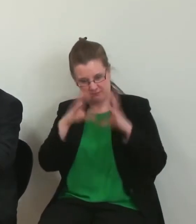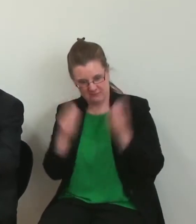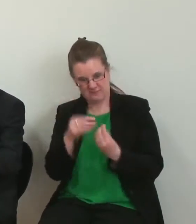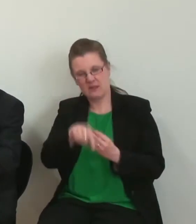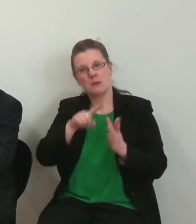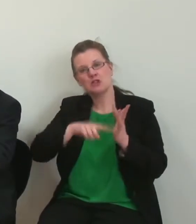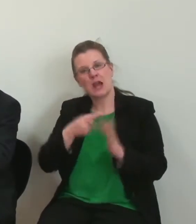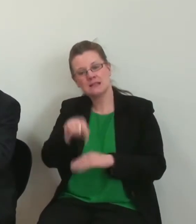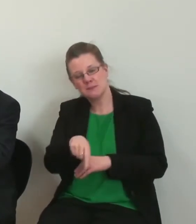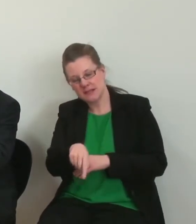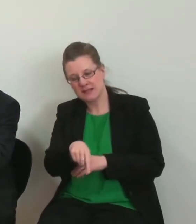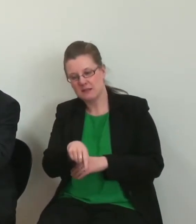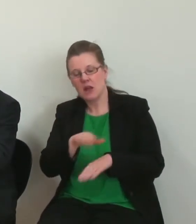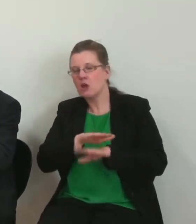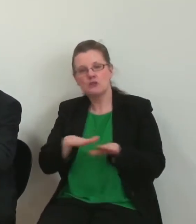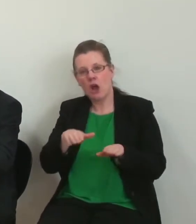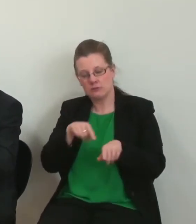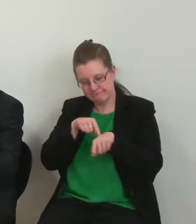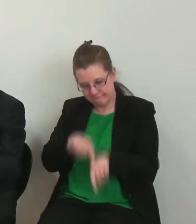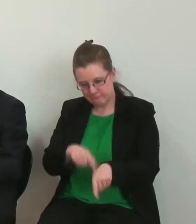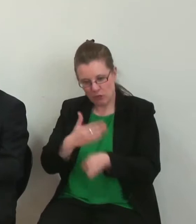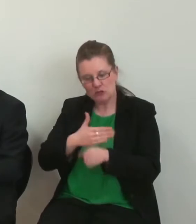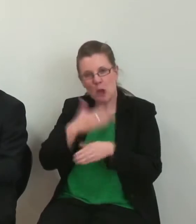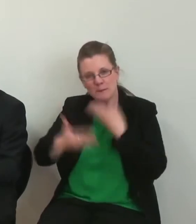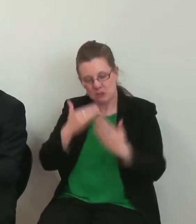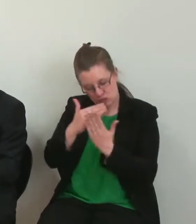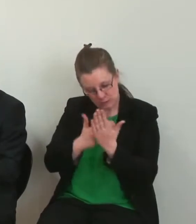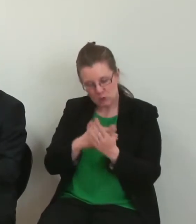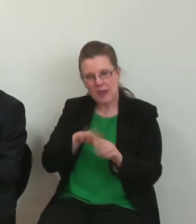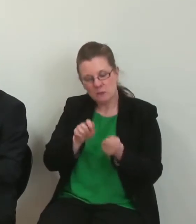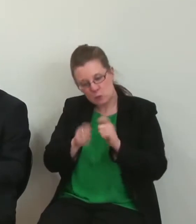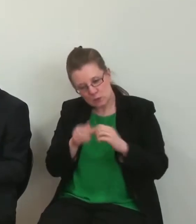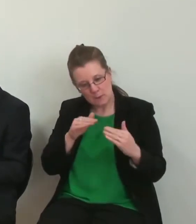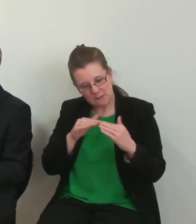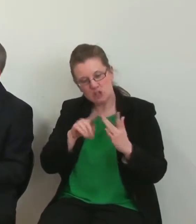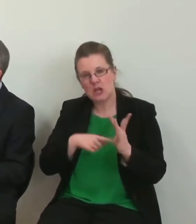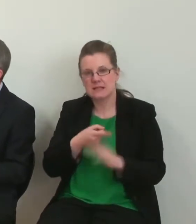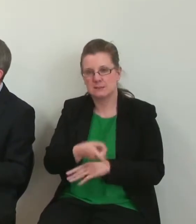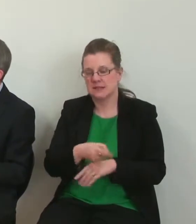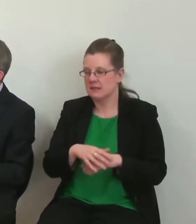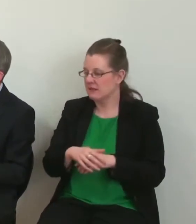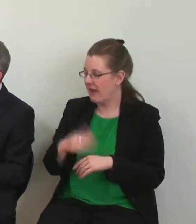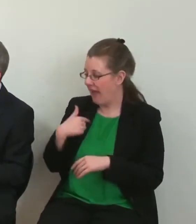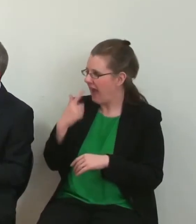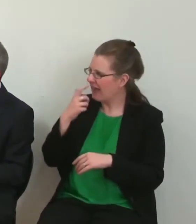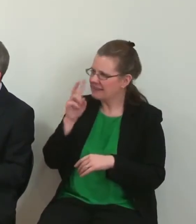not just about the job description that she has to fulfill. Right. Okay. Yeah. And I can sneakily see, I think there's a third, or is that